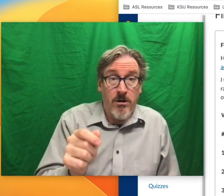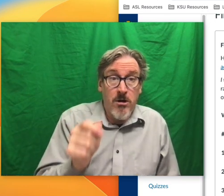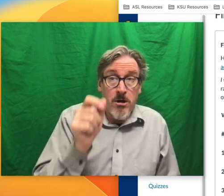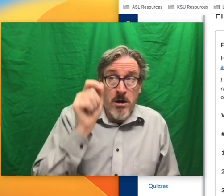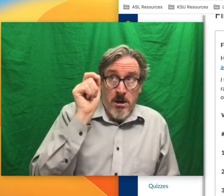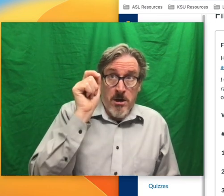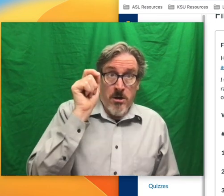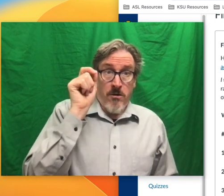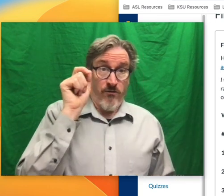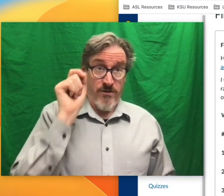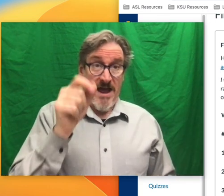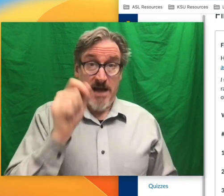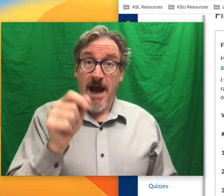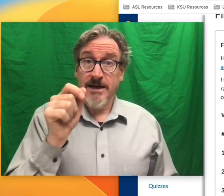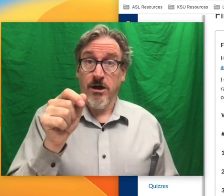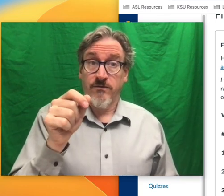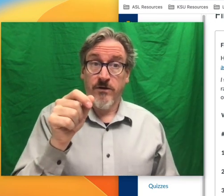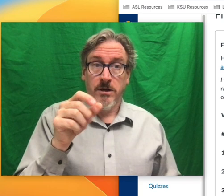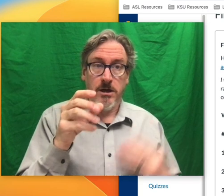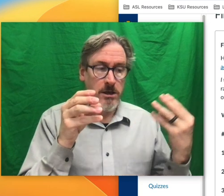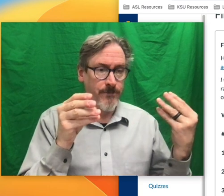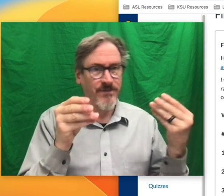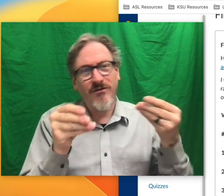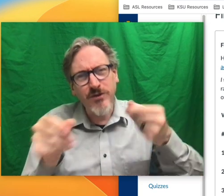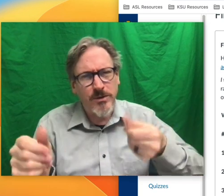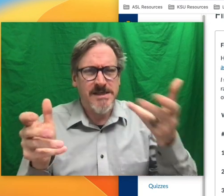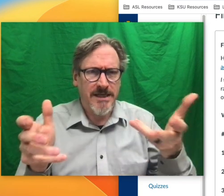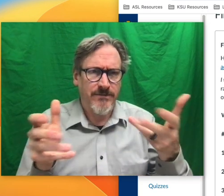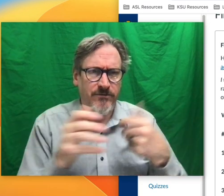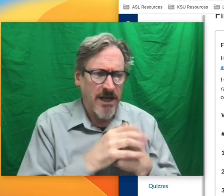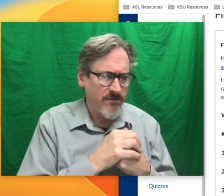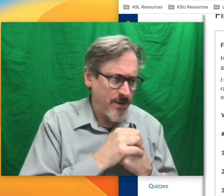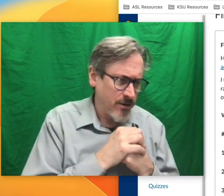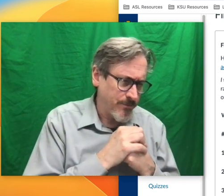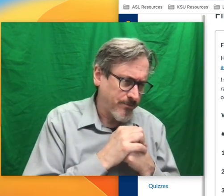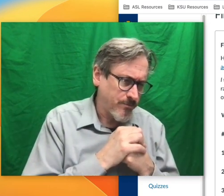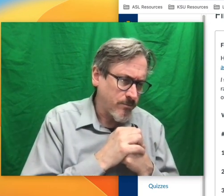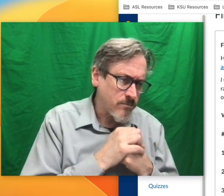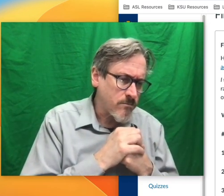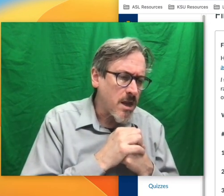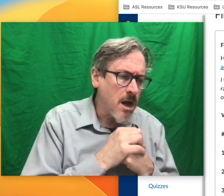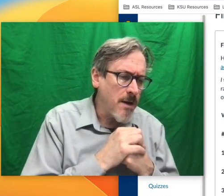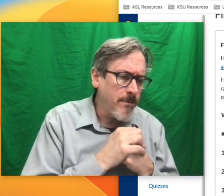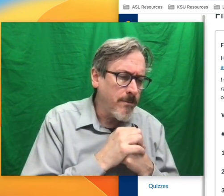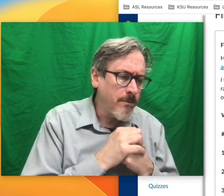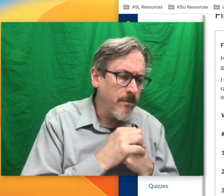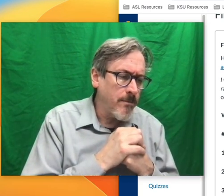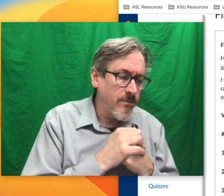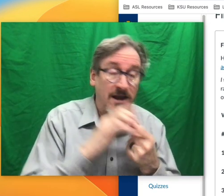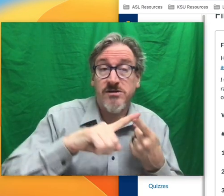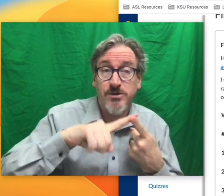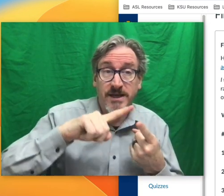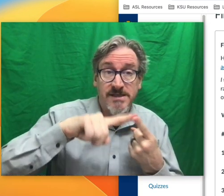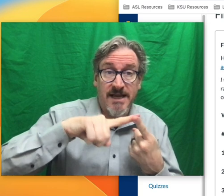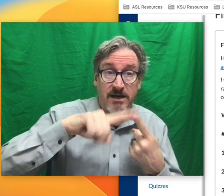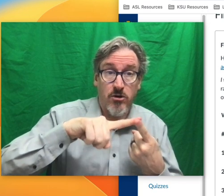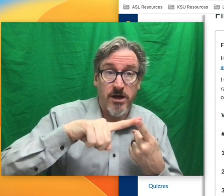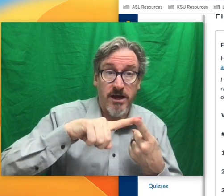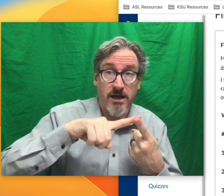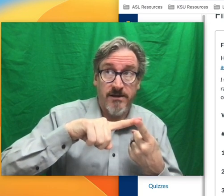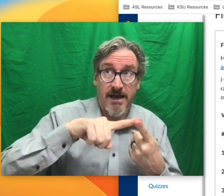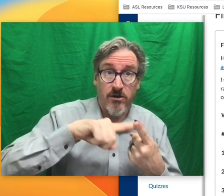aim for that kind of fluency, for lack of a better. Um, that also means